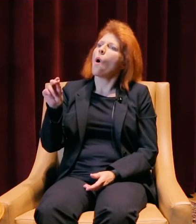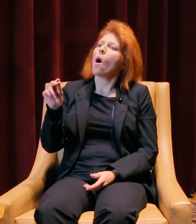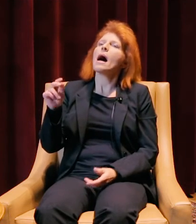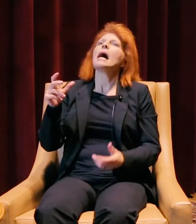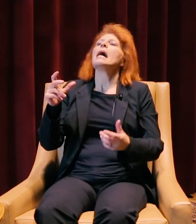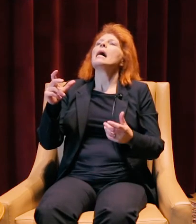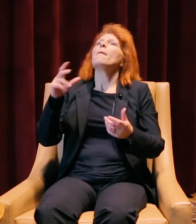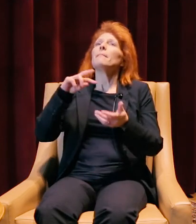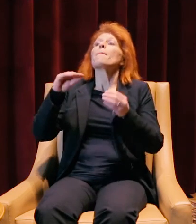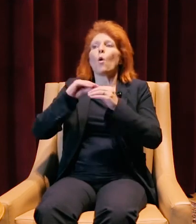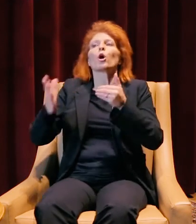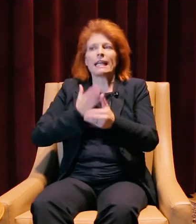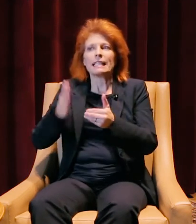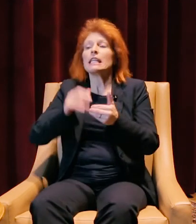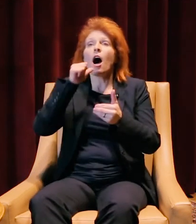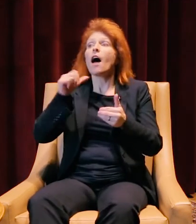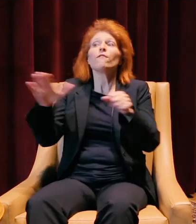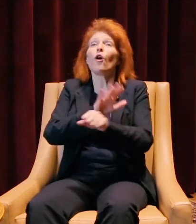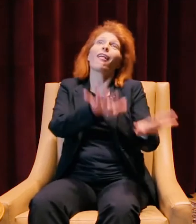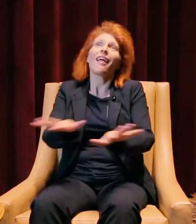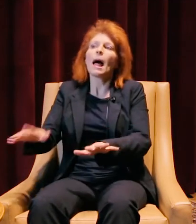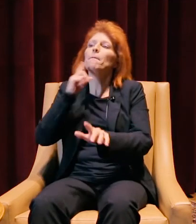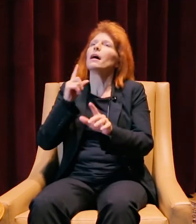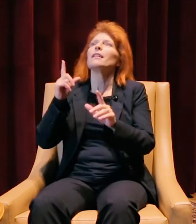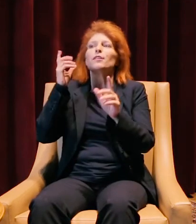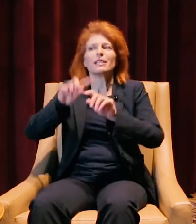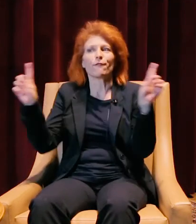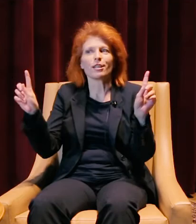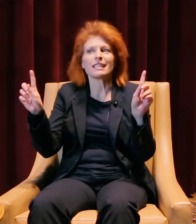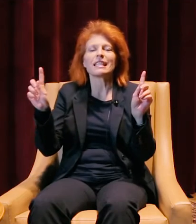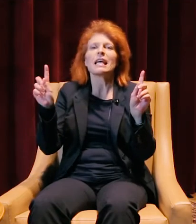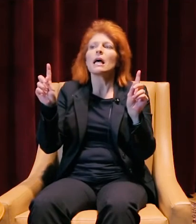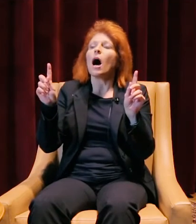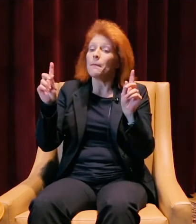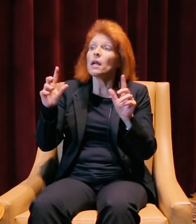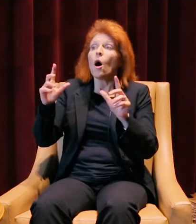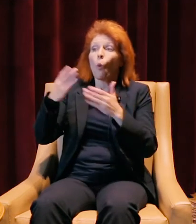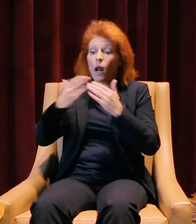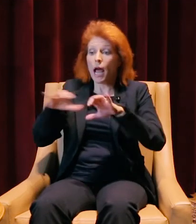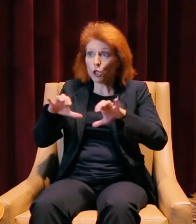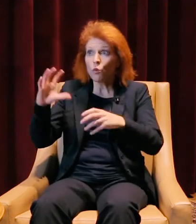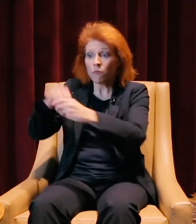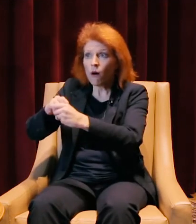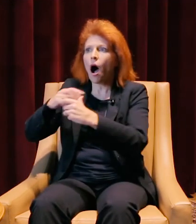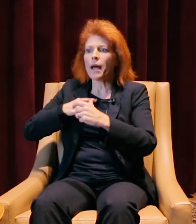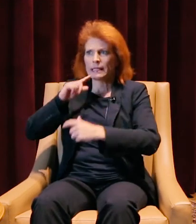easy. I'm taking it easier. There's a big difference. Everything I do, I take seriously,